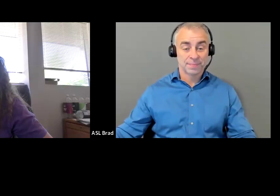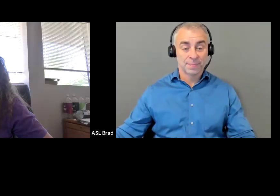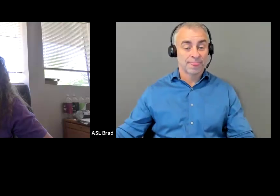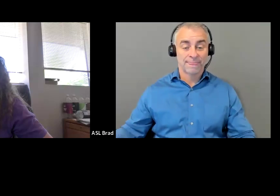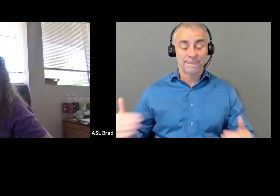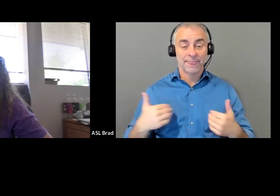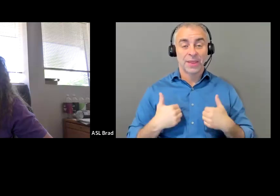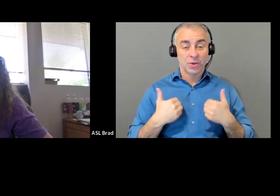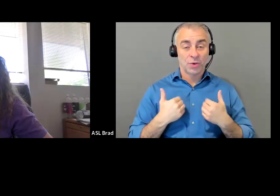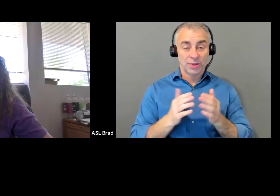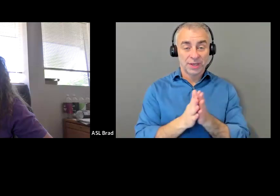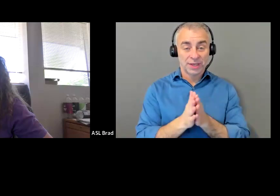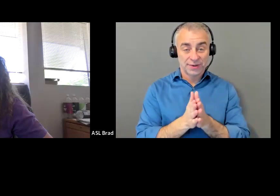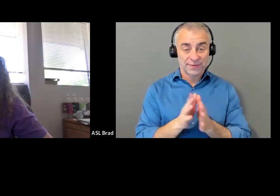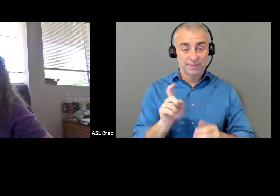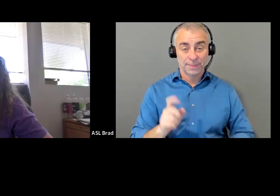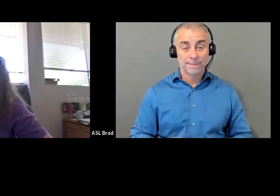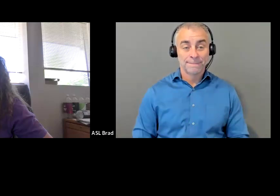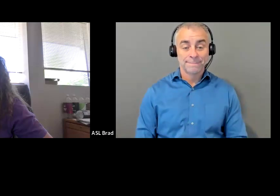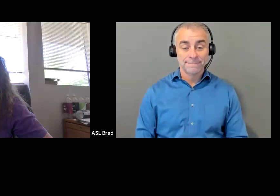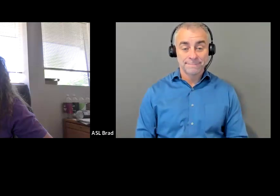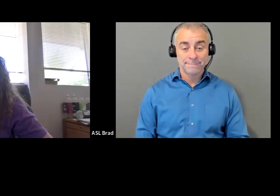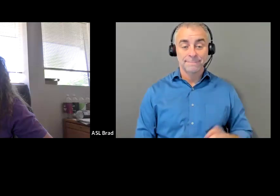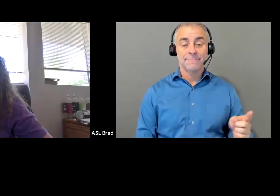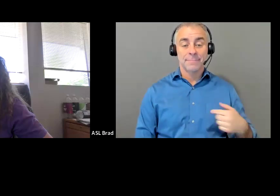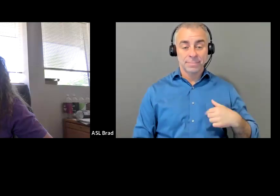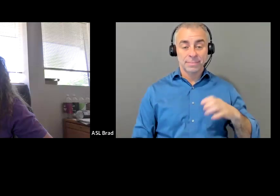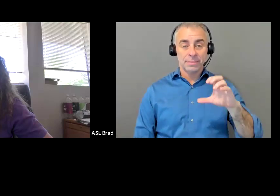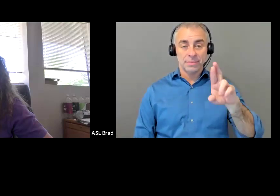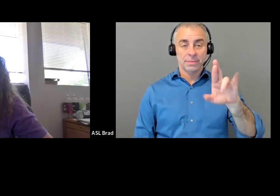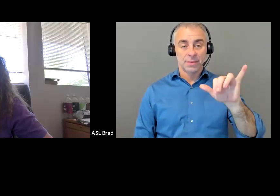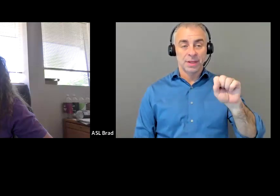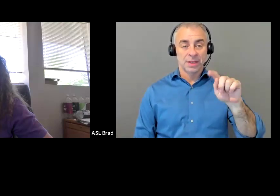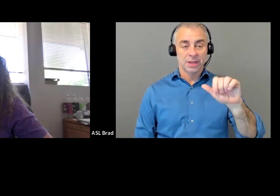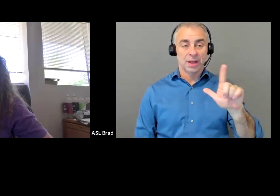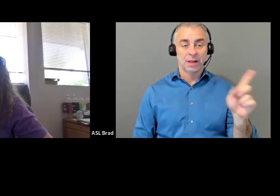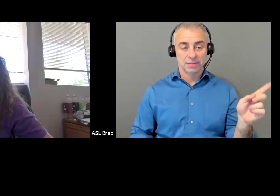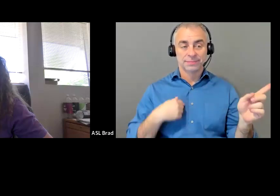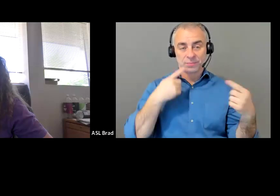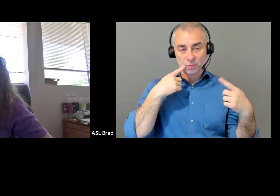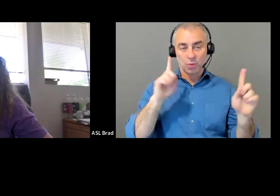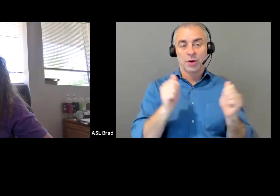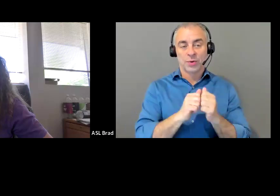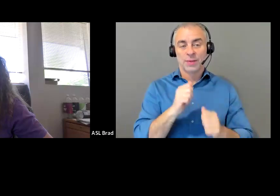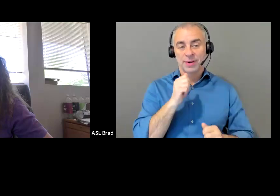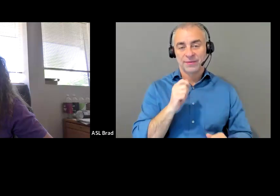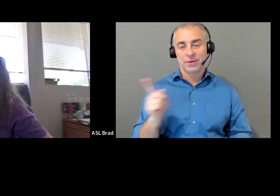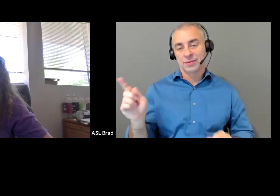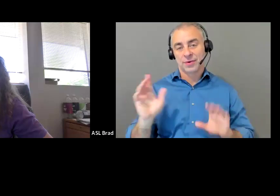Youth initiatives? Hi, this is Krista Griffin. I got my mic to work. All right,